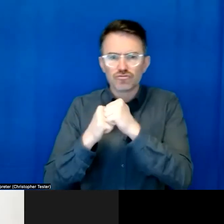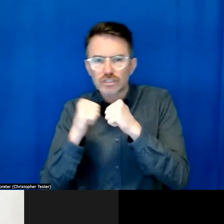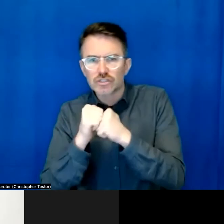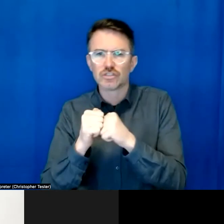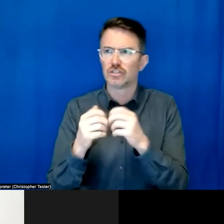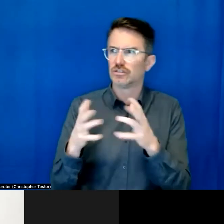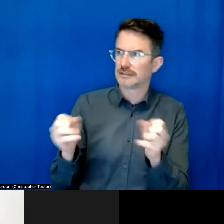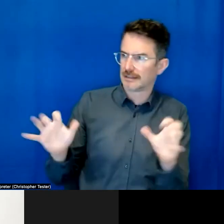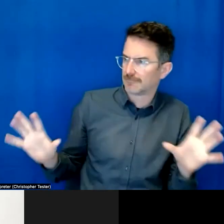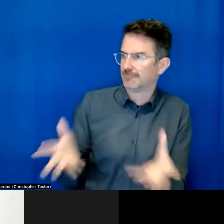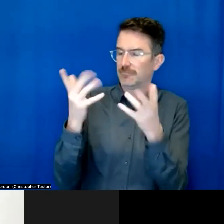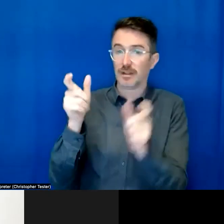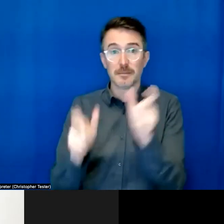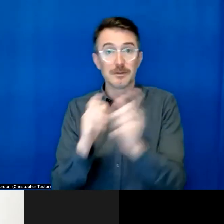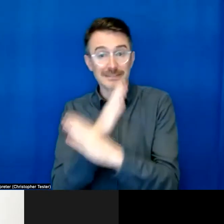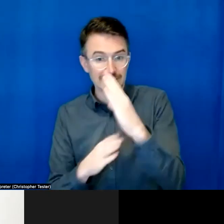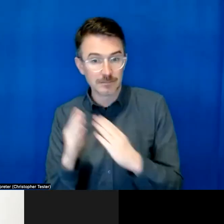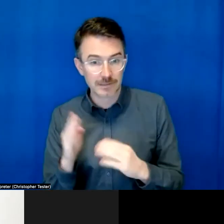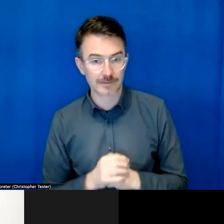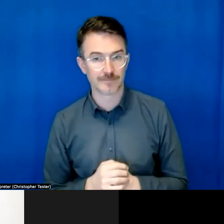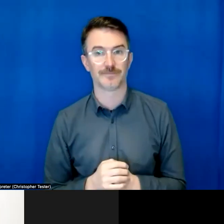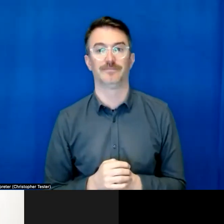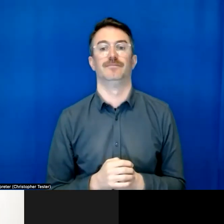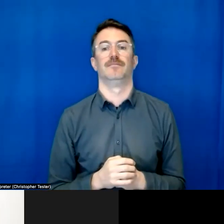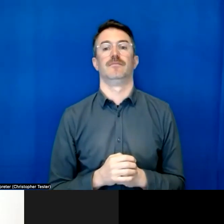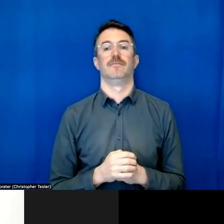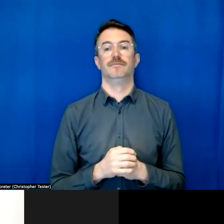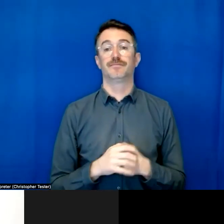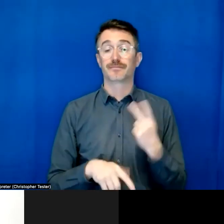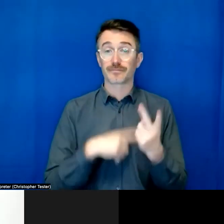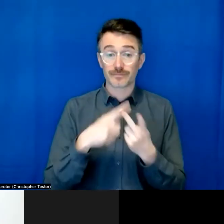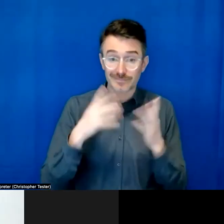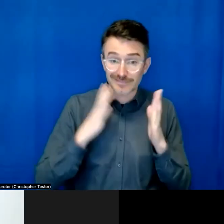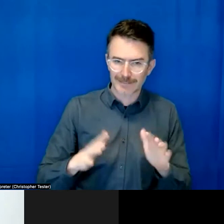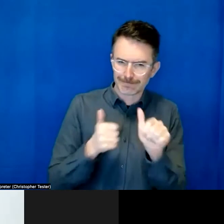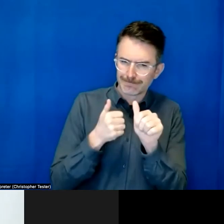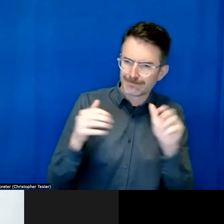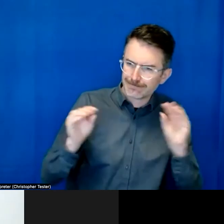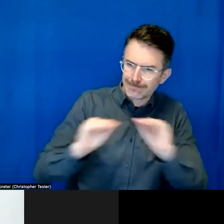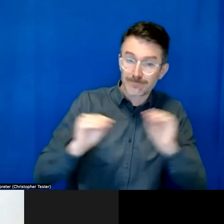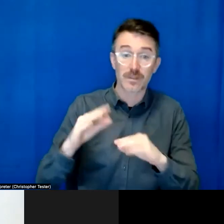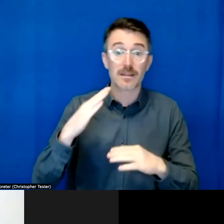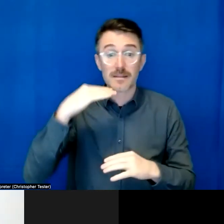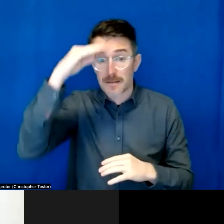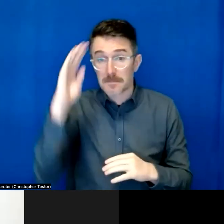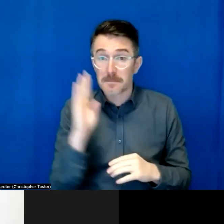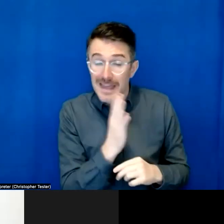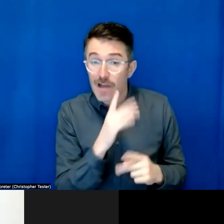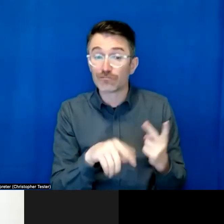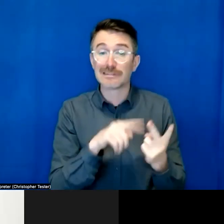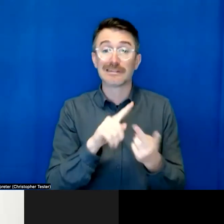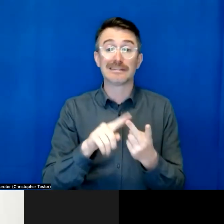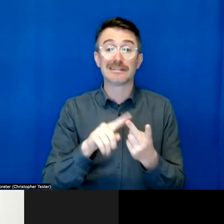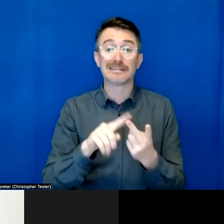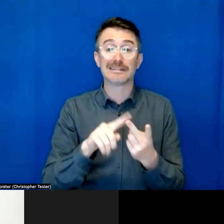skills and sensitization to persons with disabilities, parents of persons with disabilities. It's very